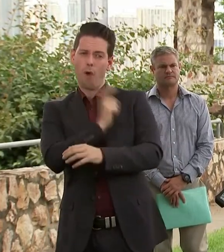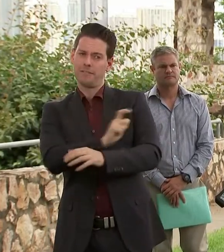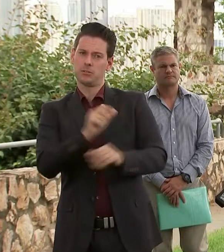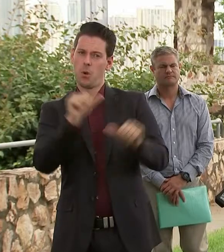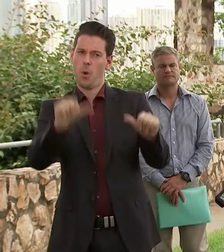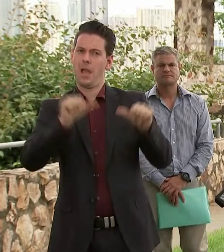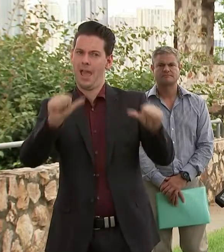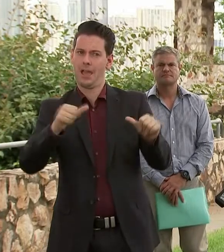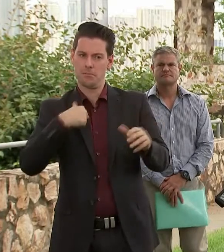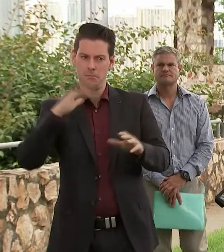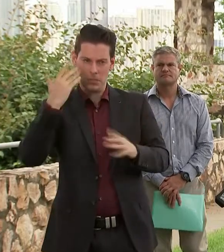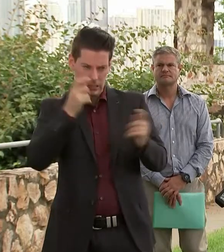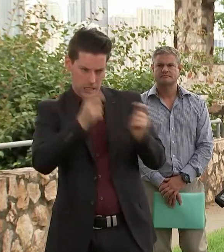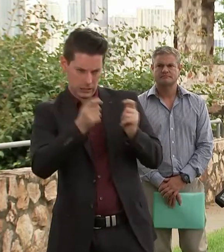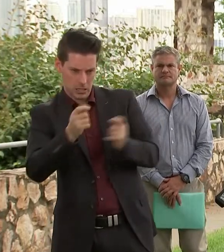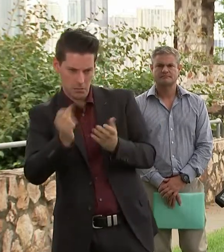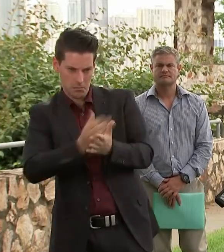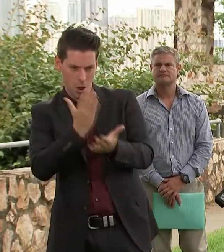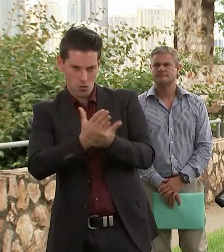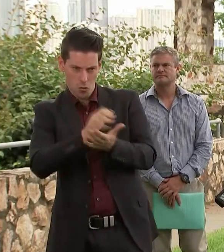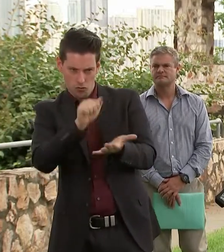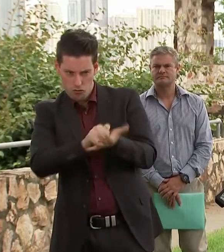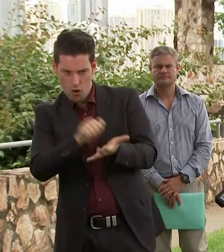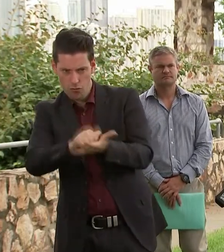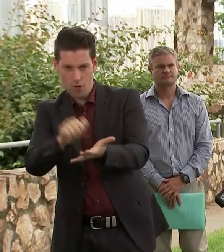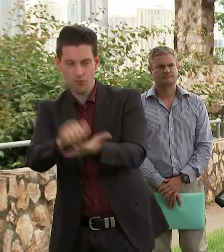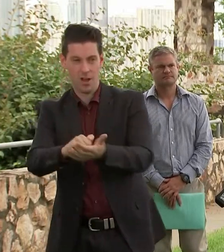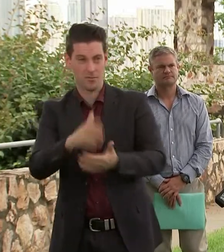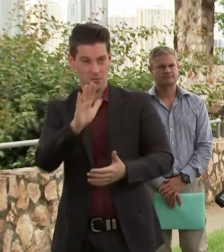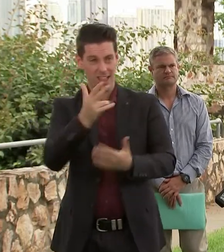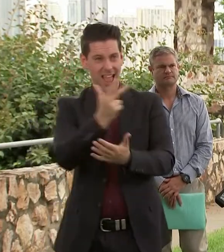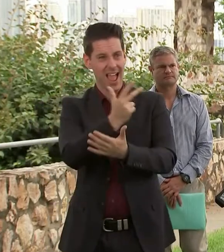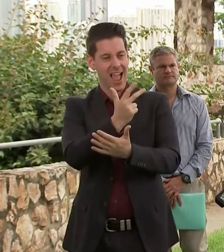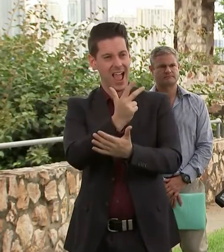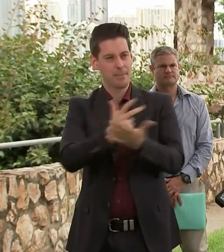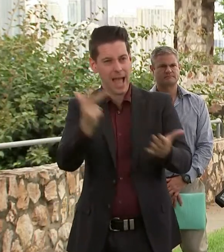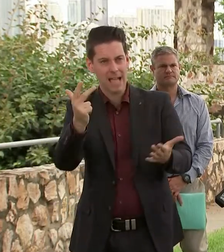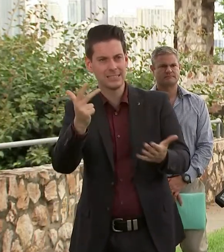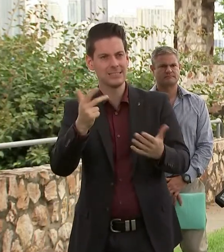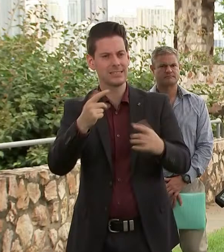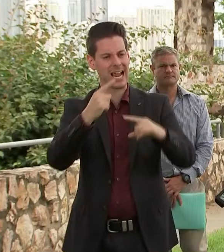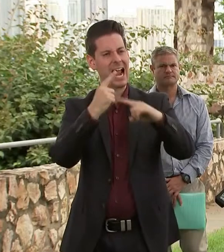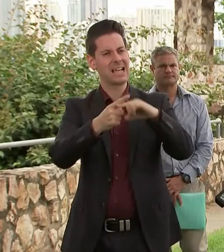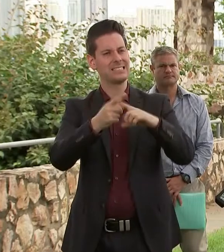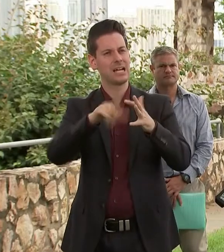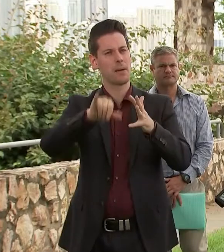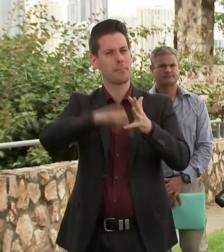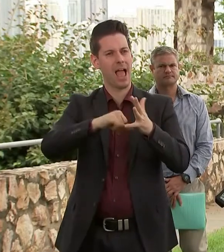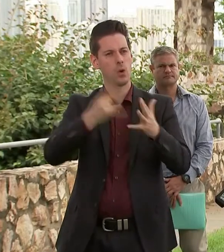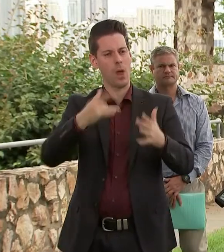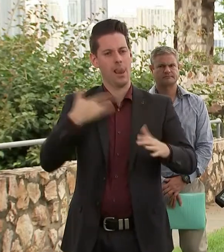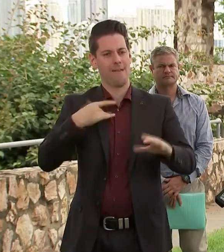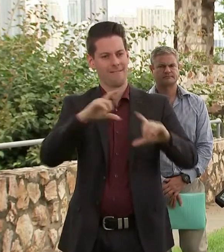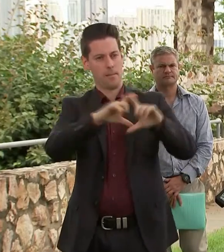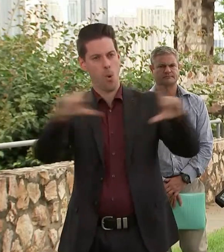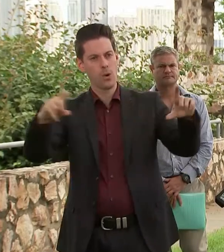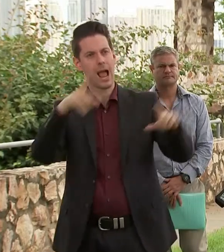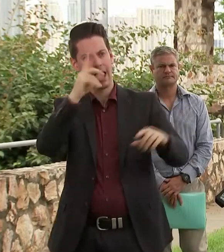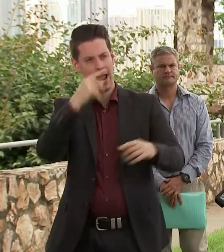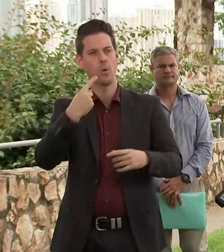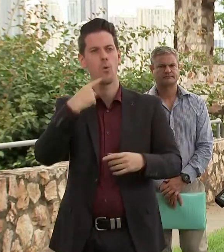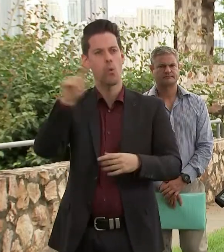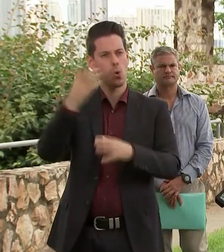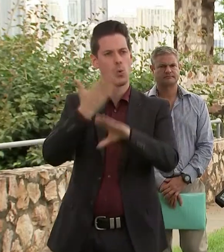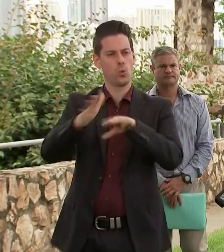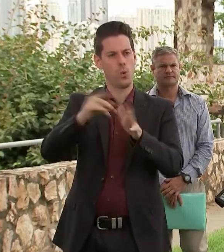so we're ready to go. But really from 8:30 onwards, particularly that border zone, can start getting their new pass, and we're well